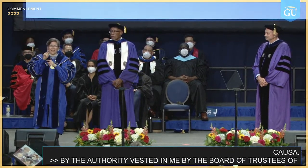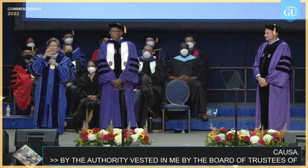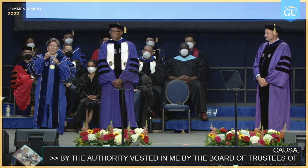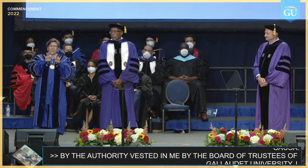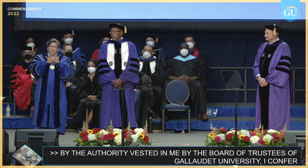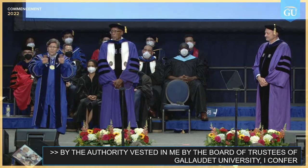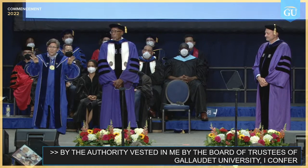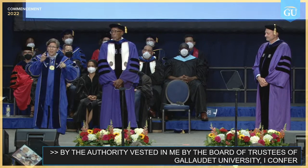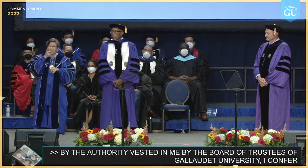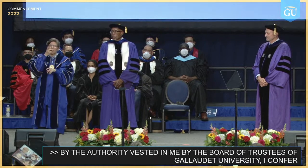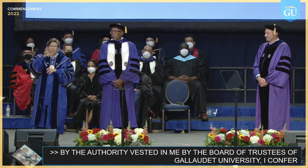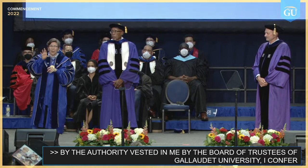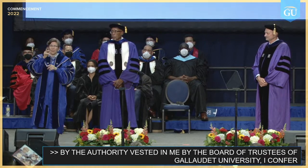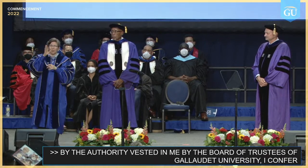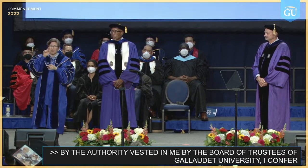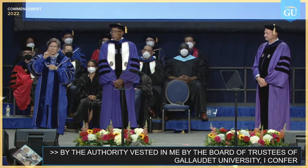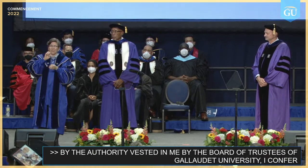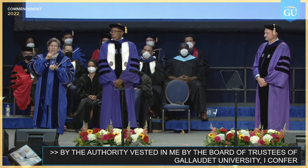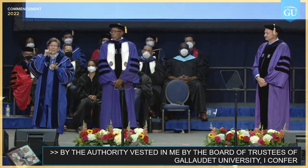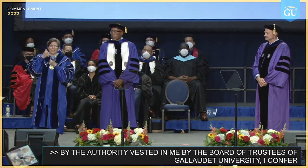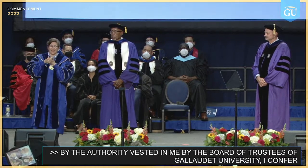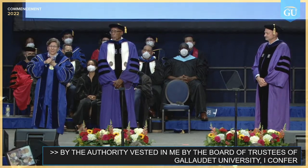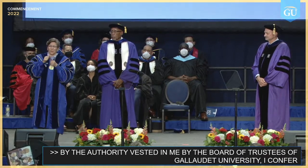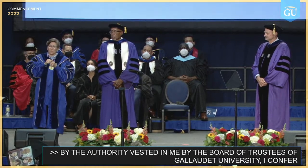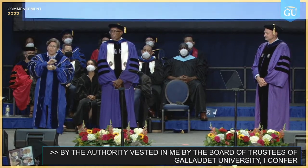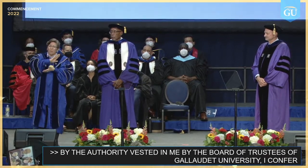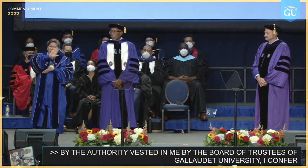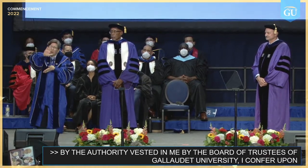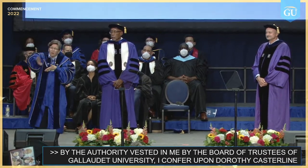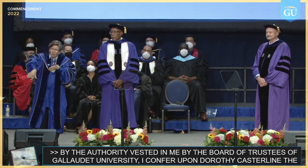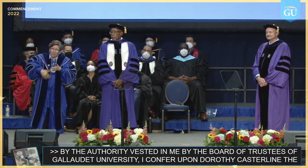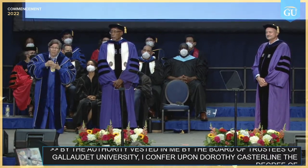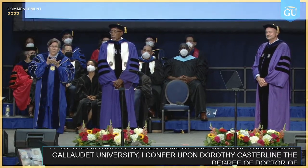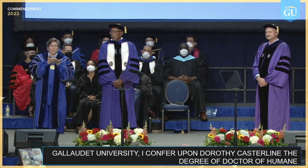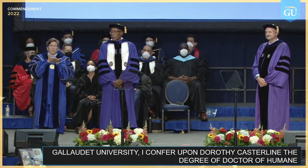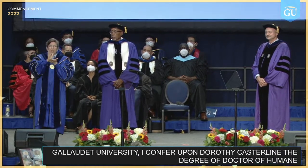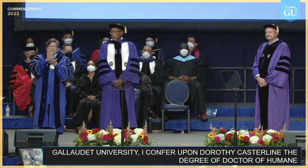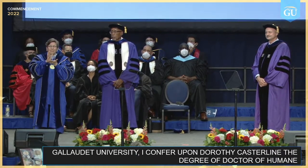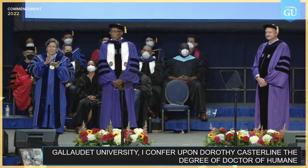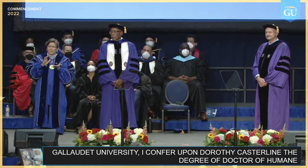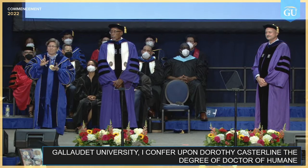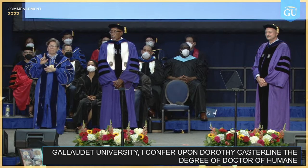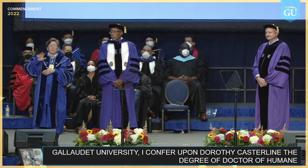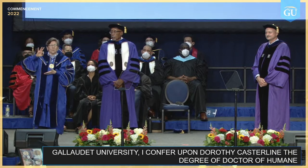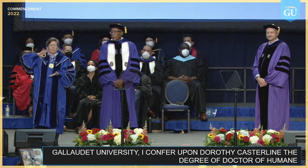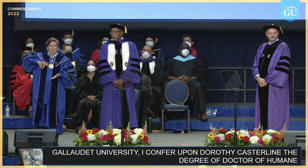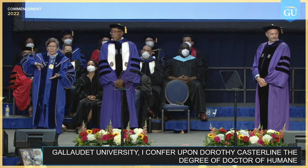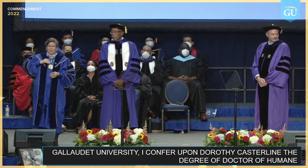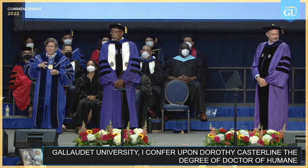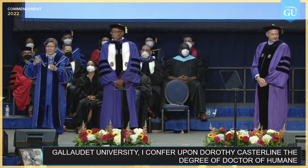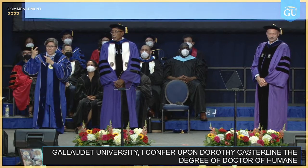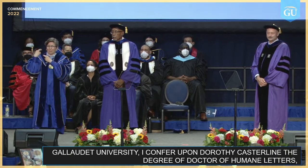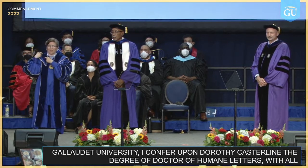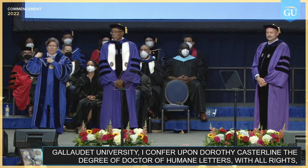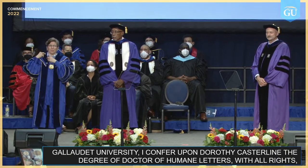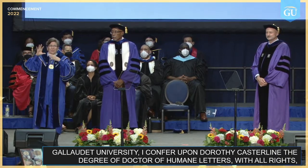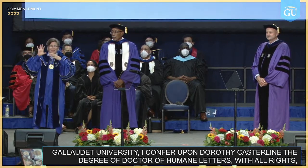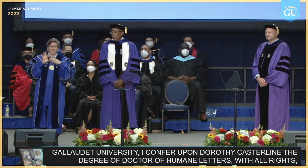Casterline the degree of Doctor of Humane Letters with all rights, privileges, and